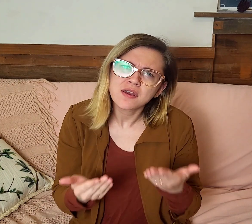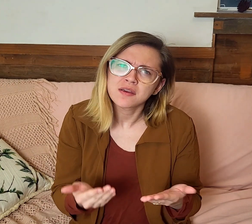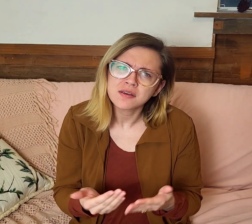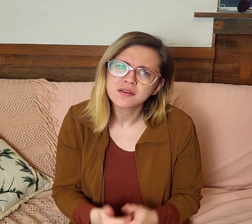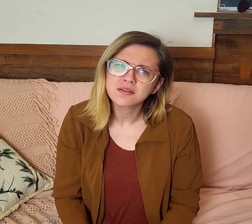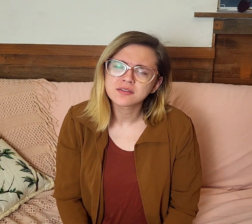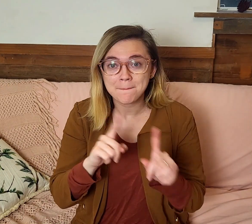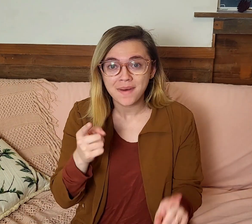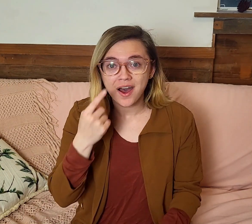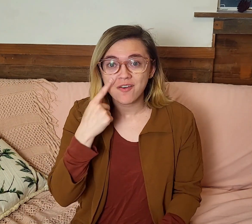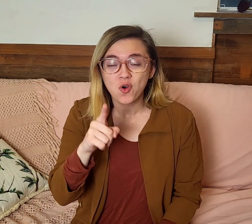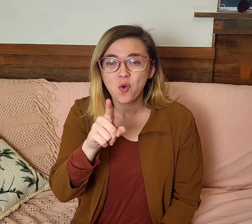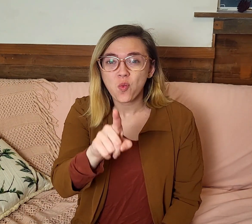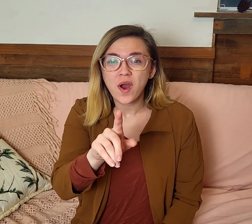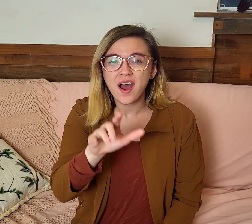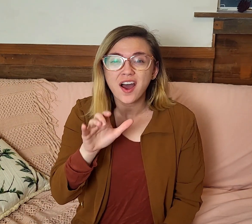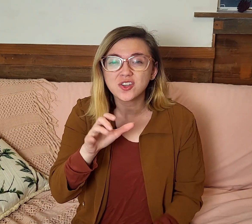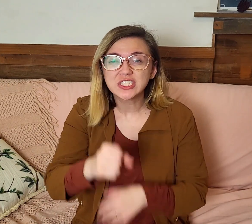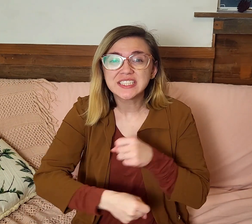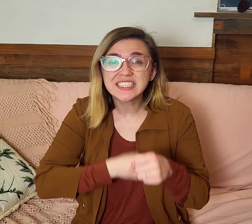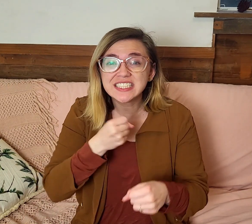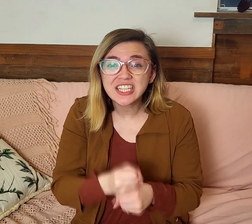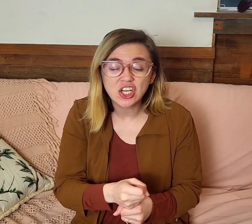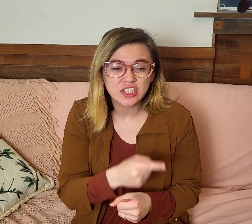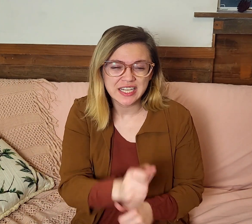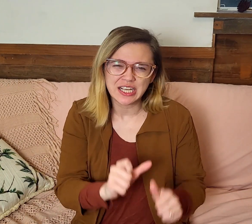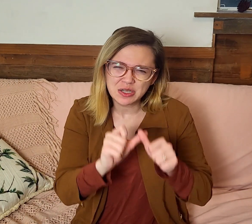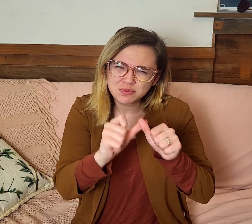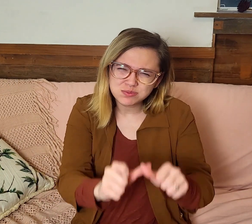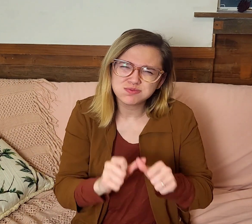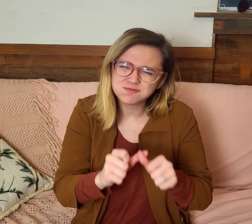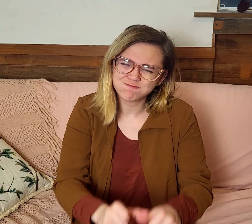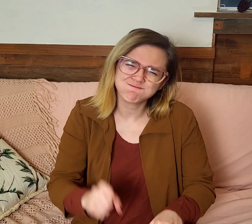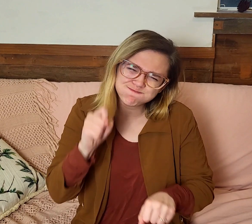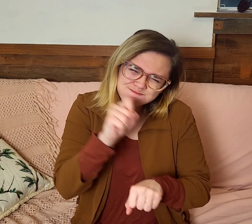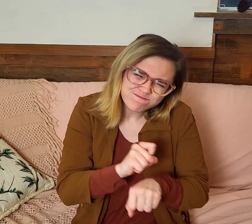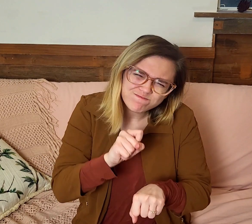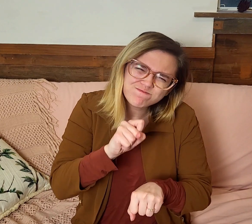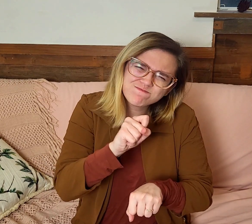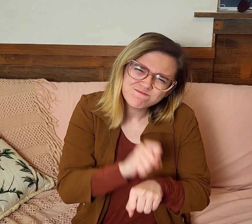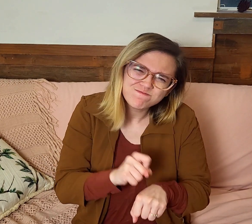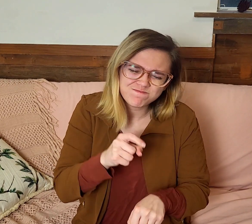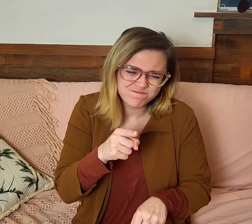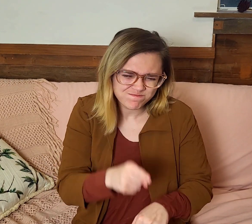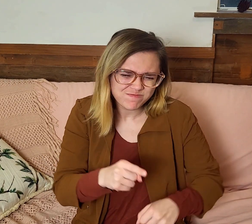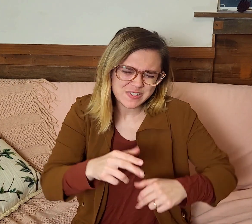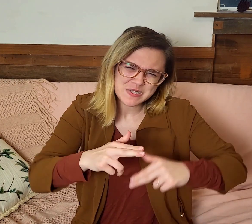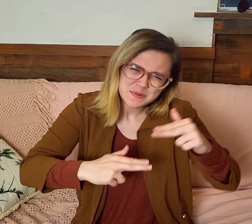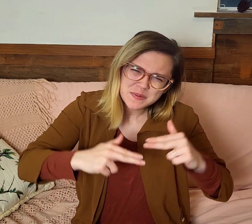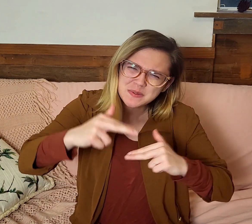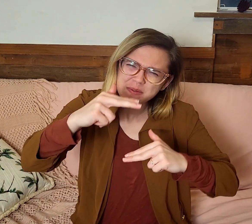well. But for 100 years, he continued to work and build